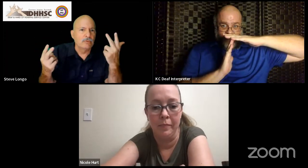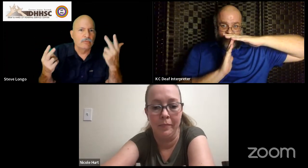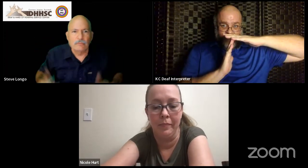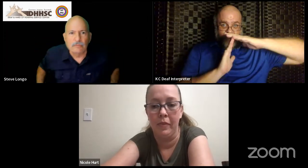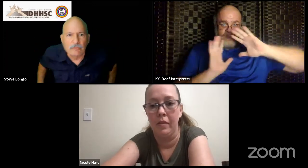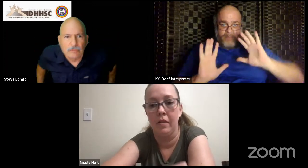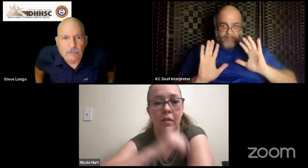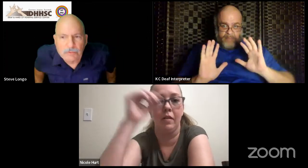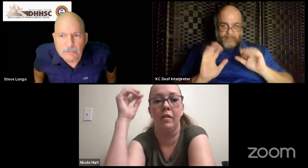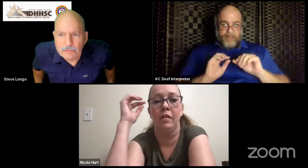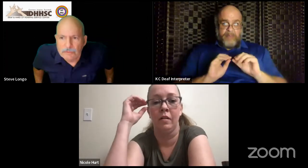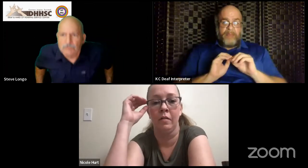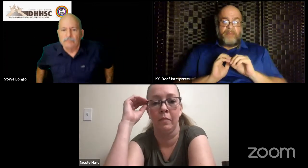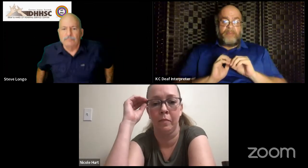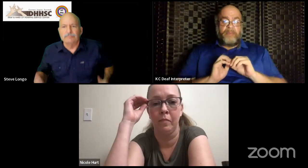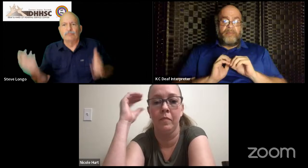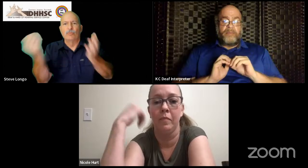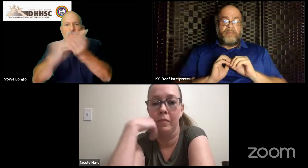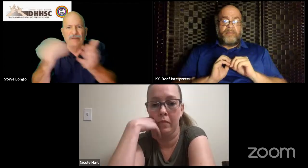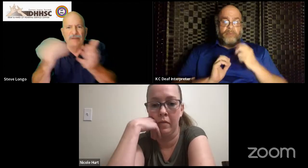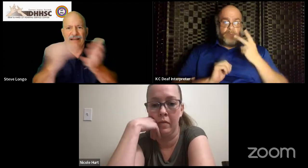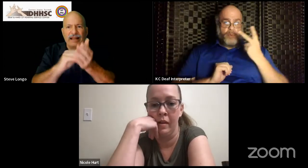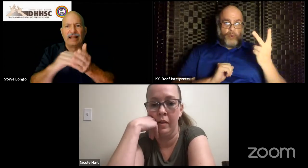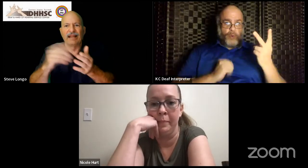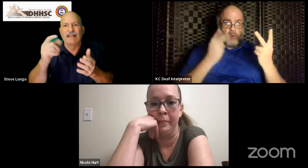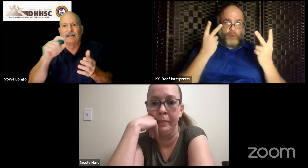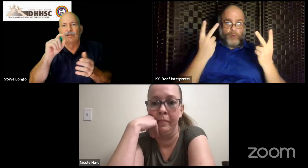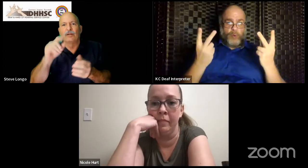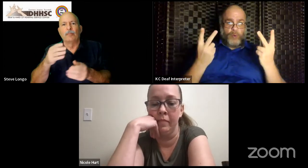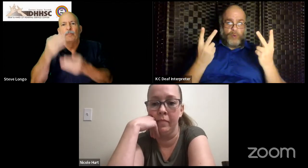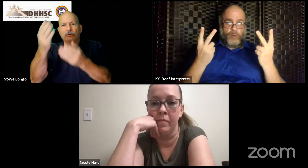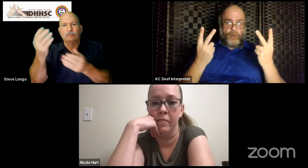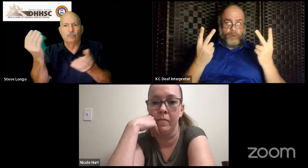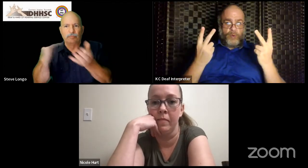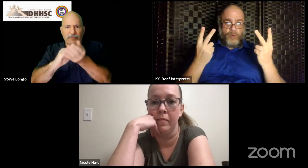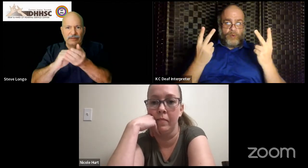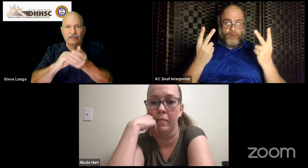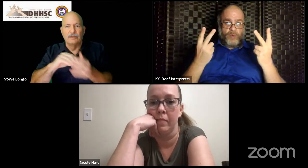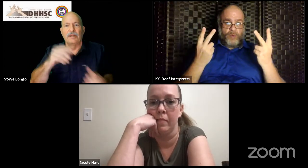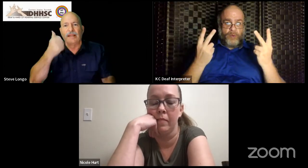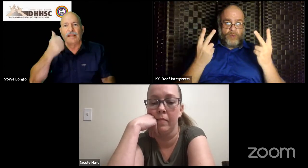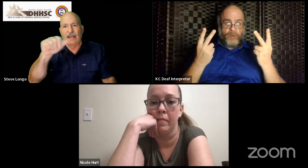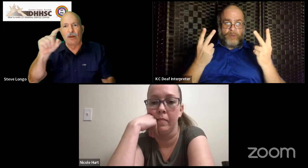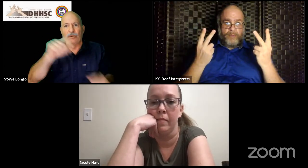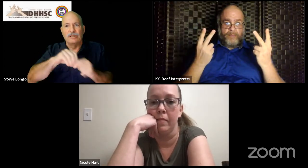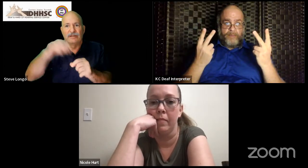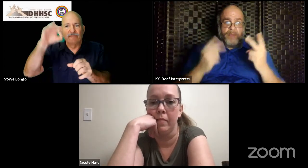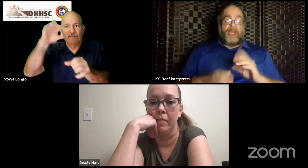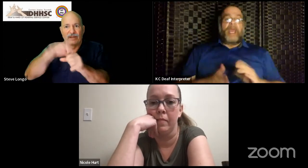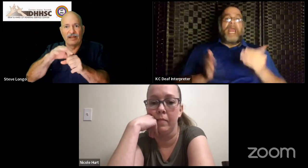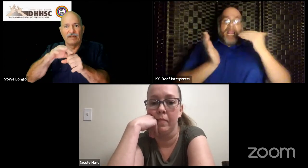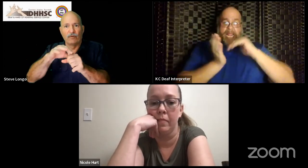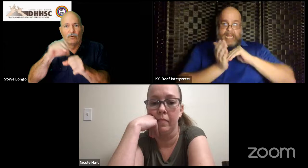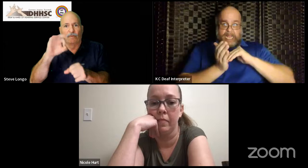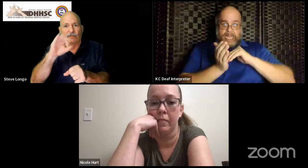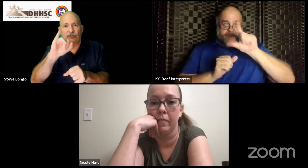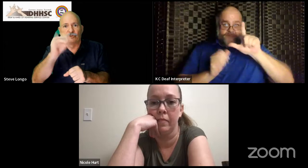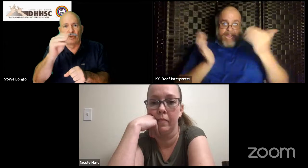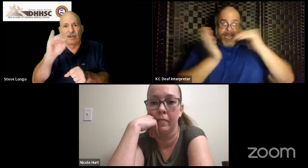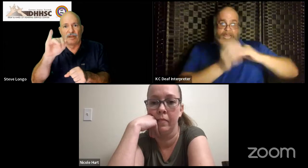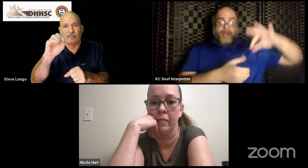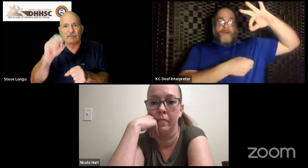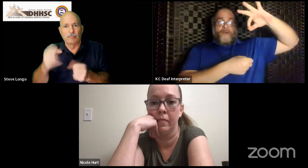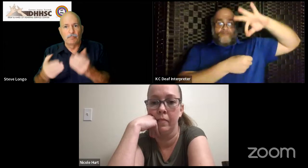Clarifying for the interpreters. We saw 2 hands for, and